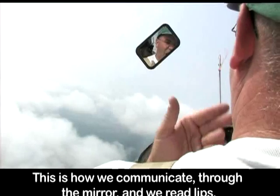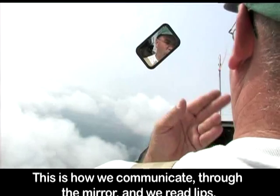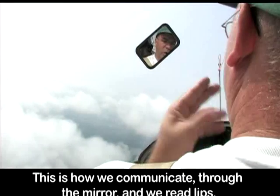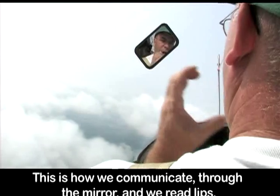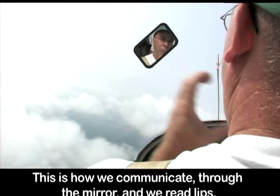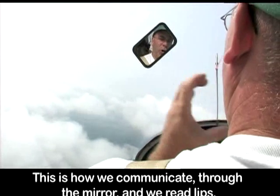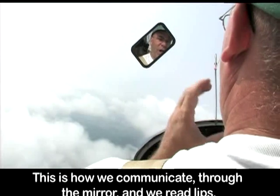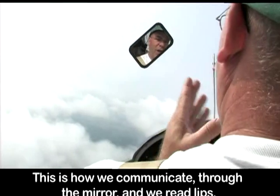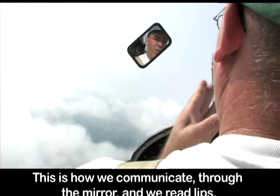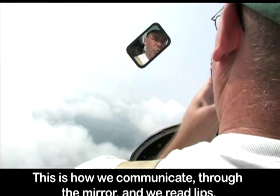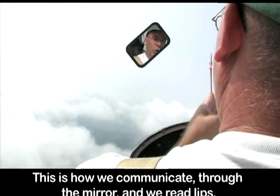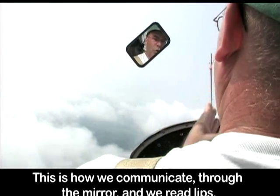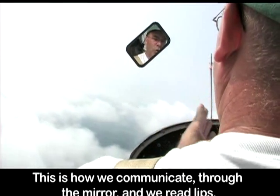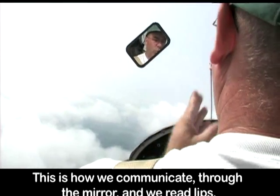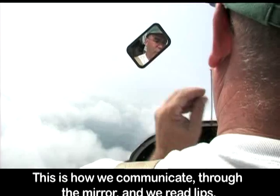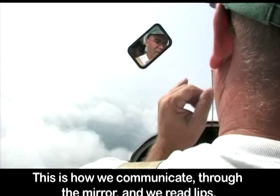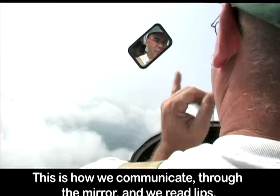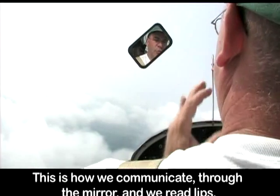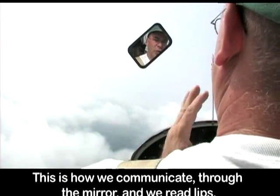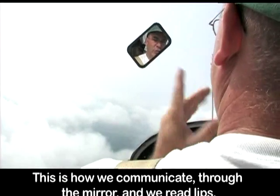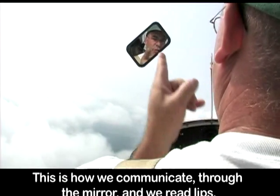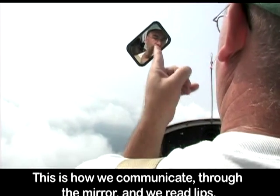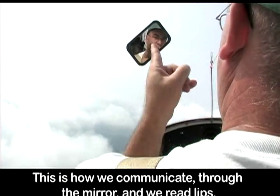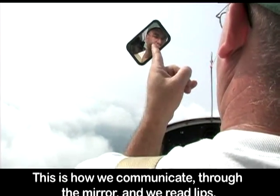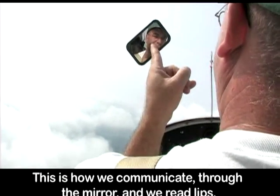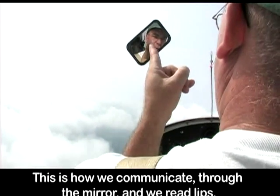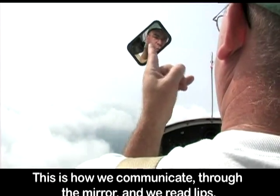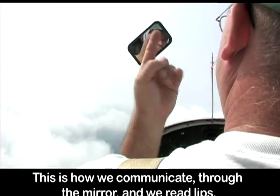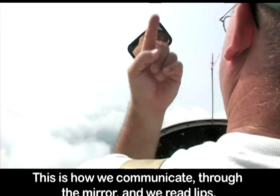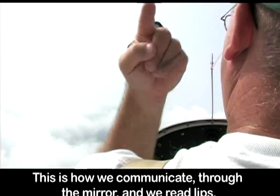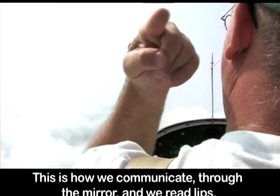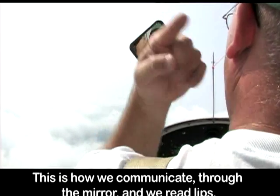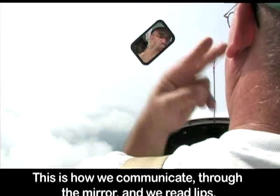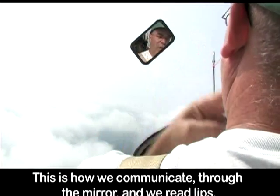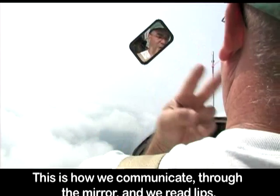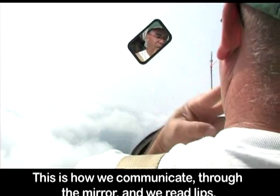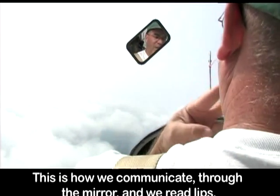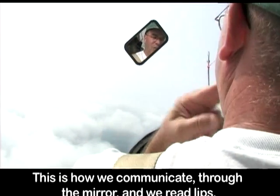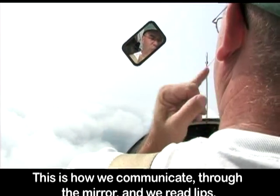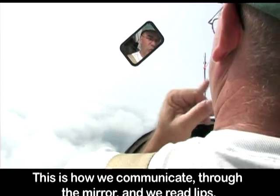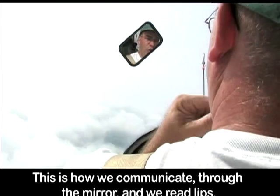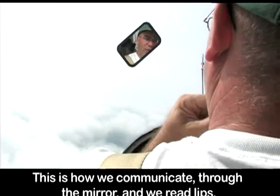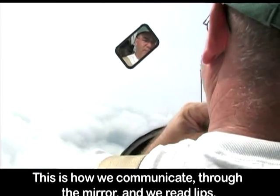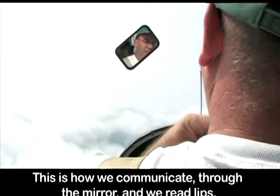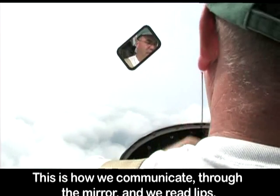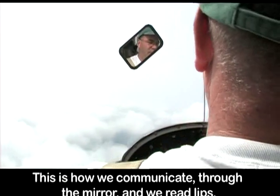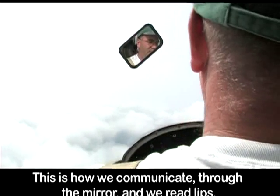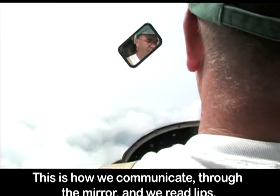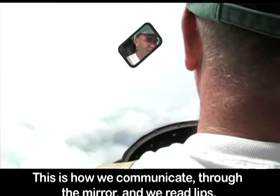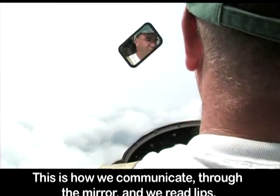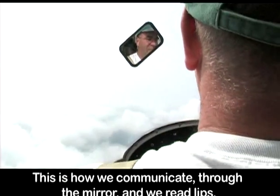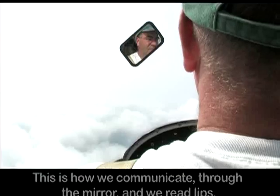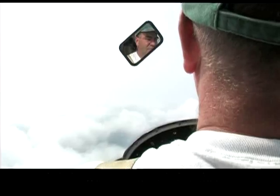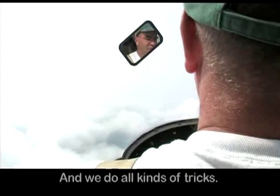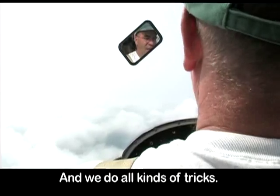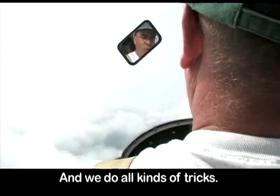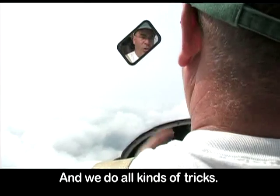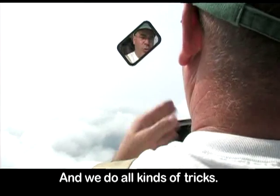carving, some of the cave through, but they brought through the mill, and we did what they lift. We do